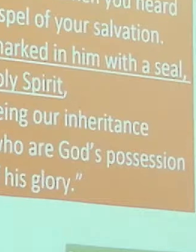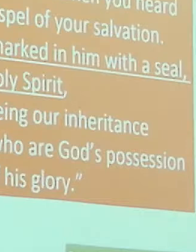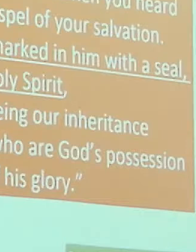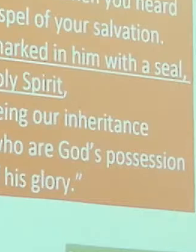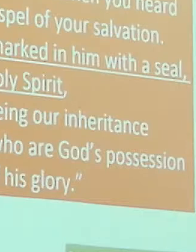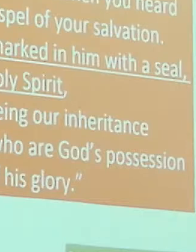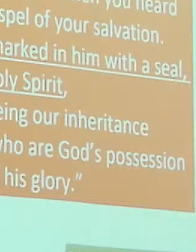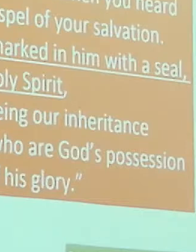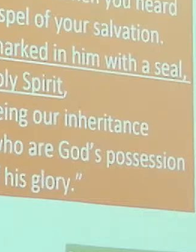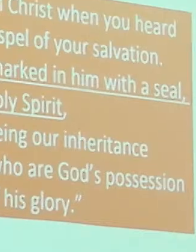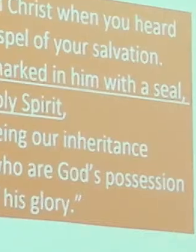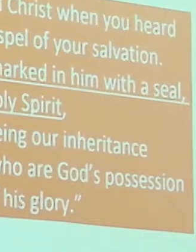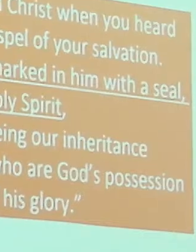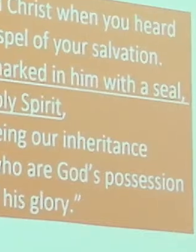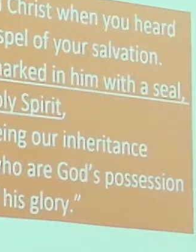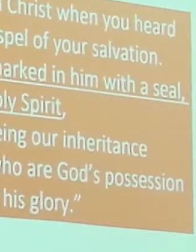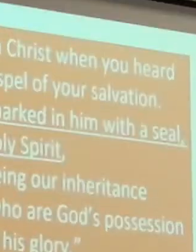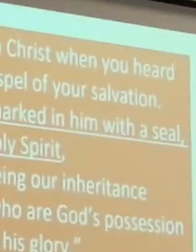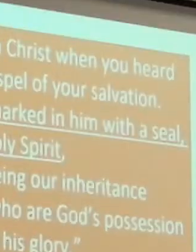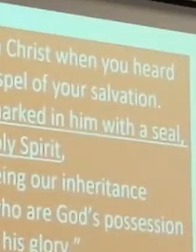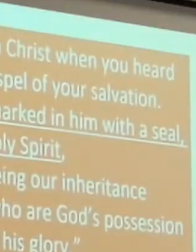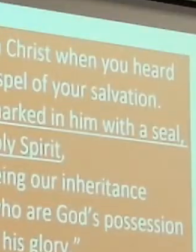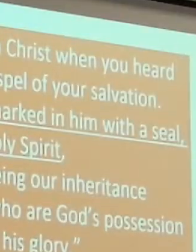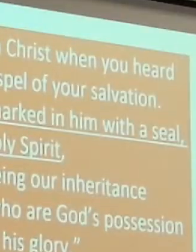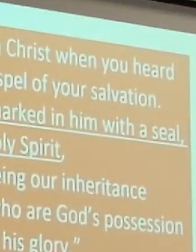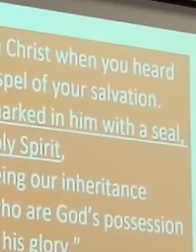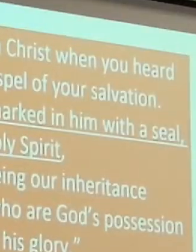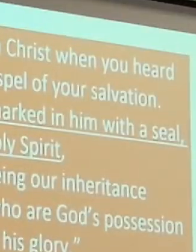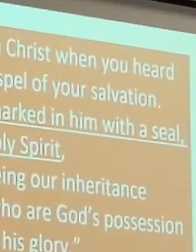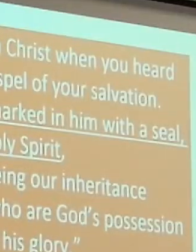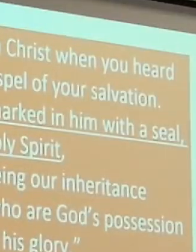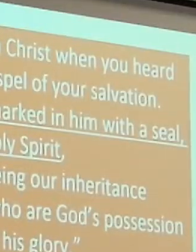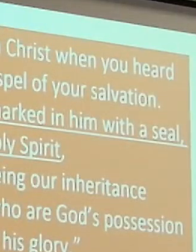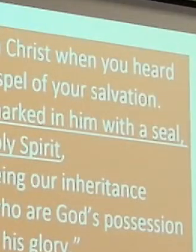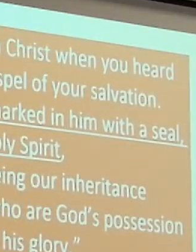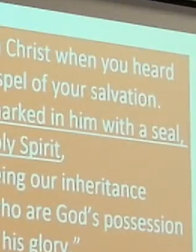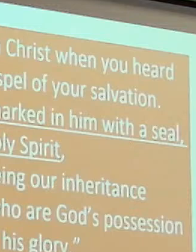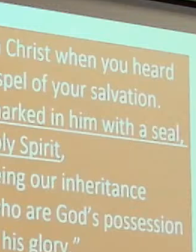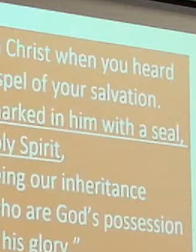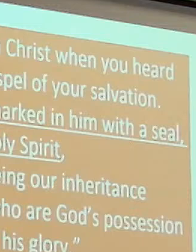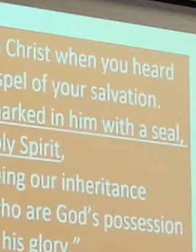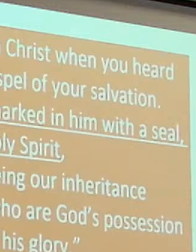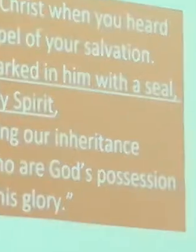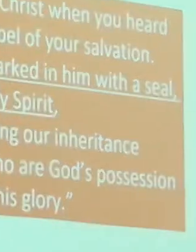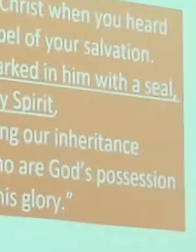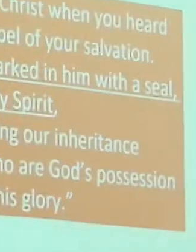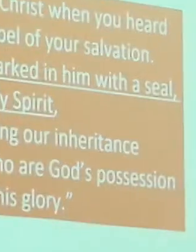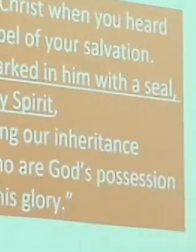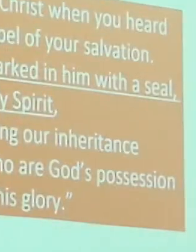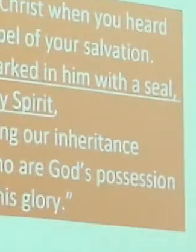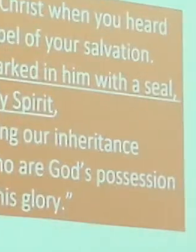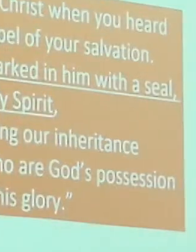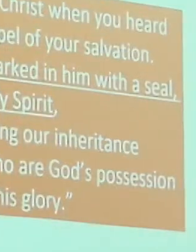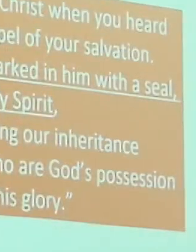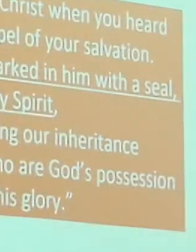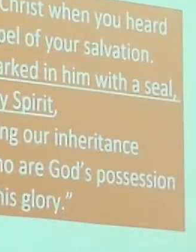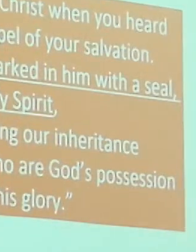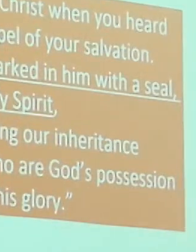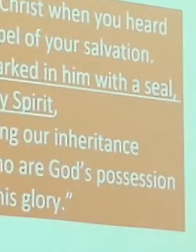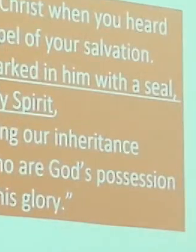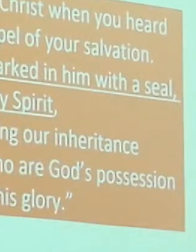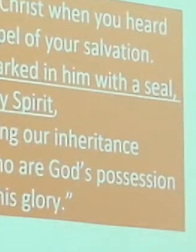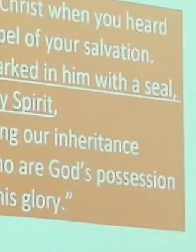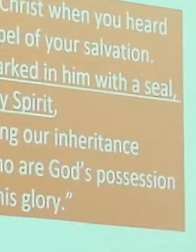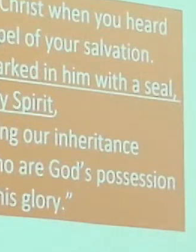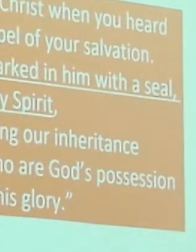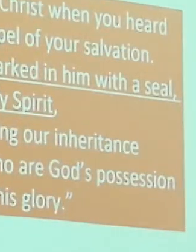Something happens on the inside that ought to be reflected on the outside. In chapter 1, Paul summarizes this